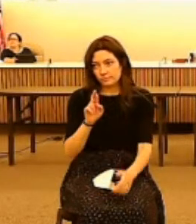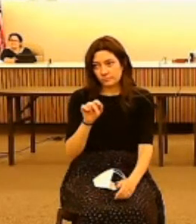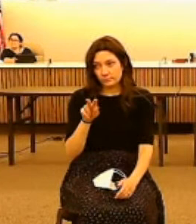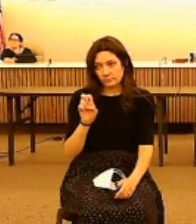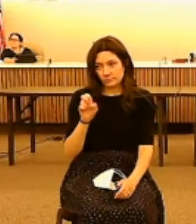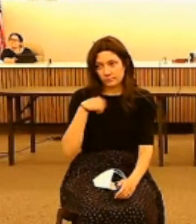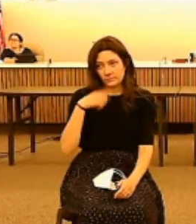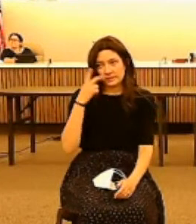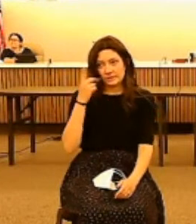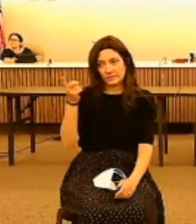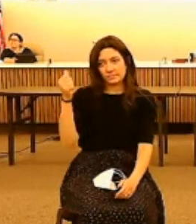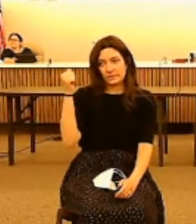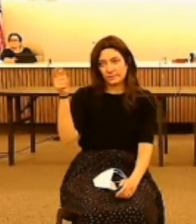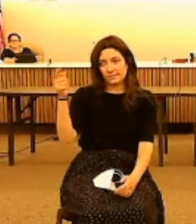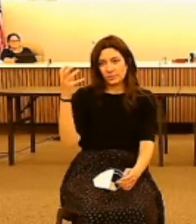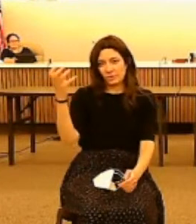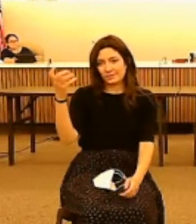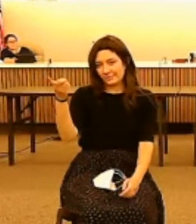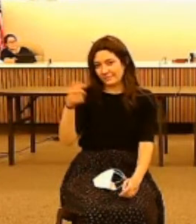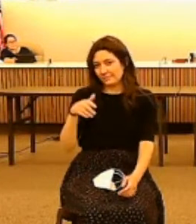in the back of the audience.